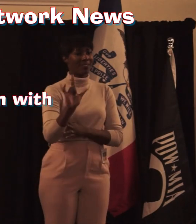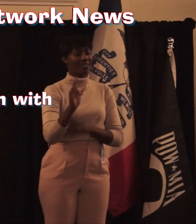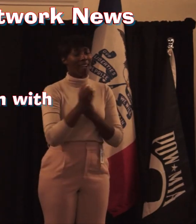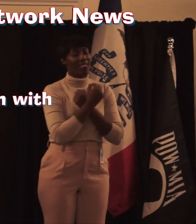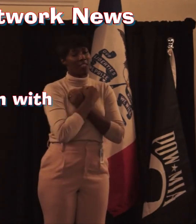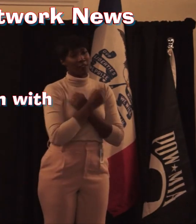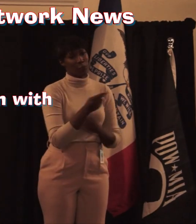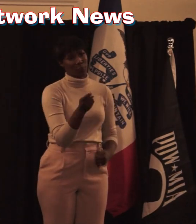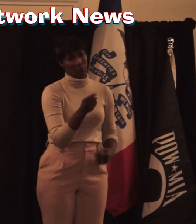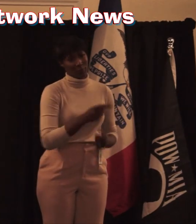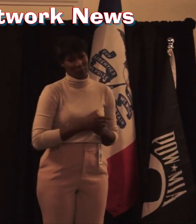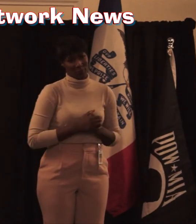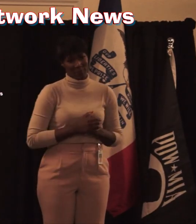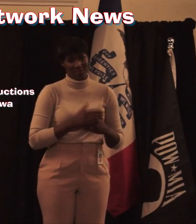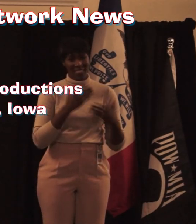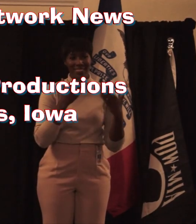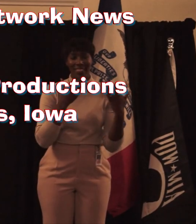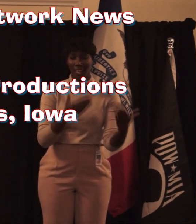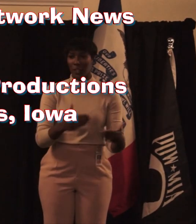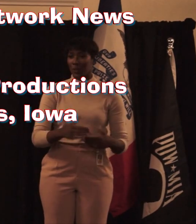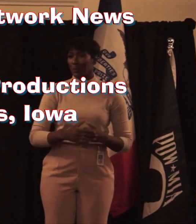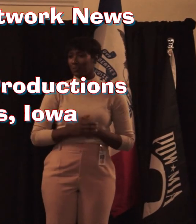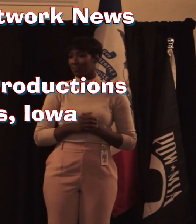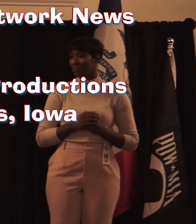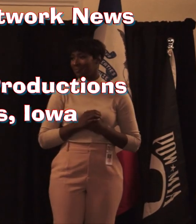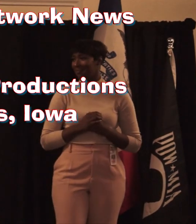I love you. Thank you.